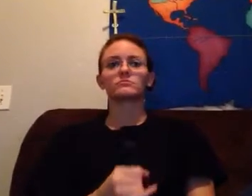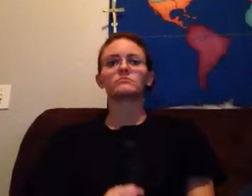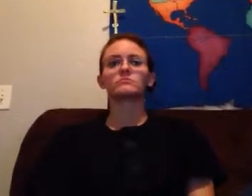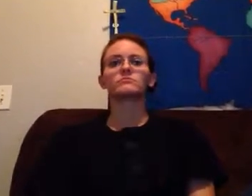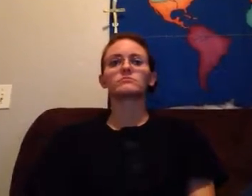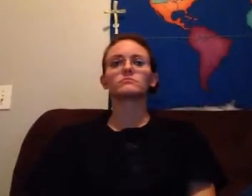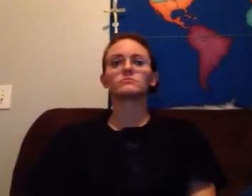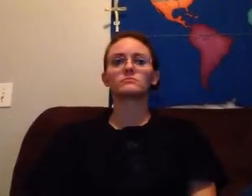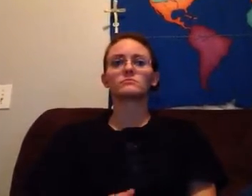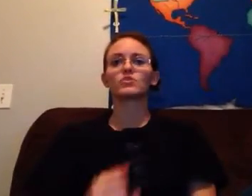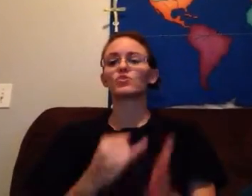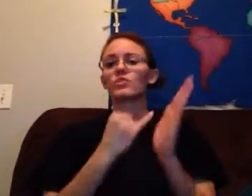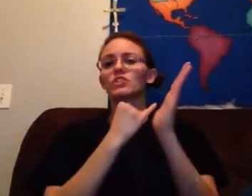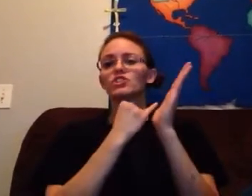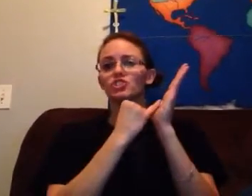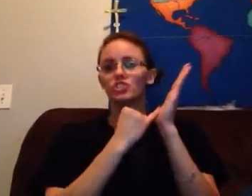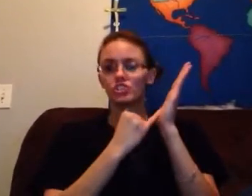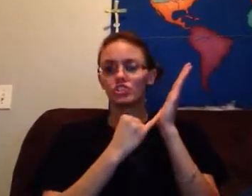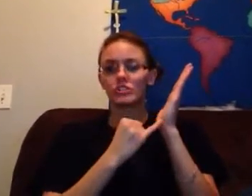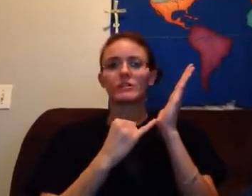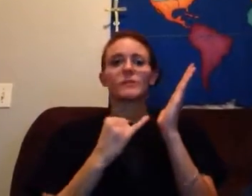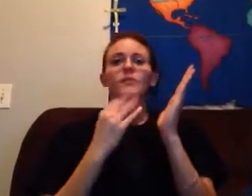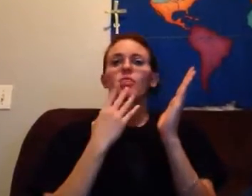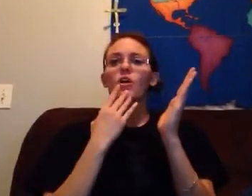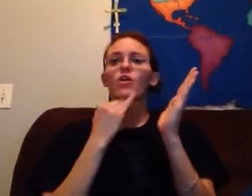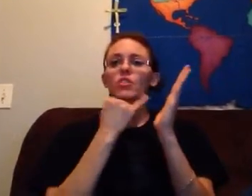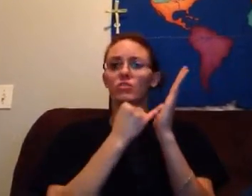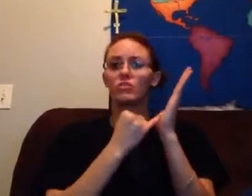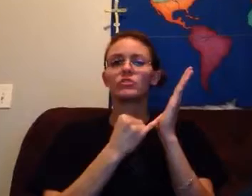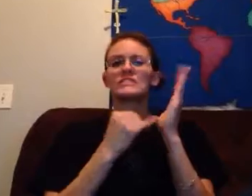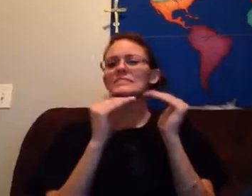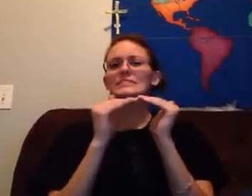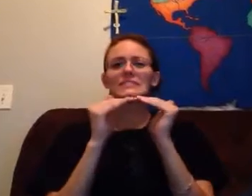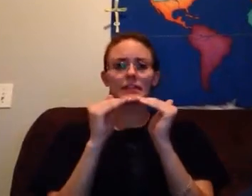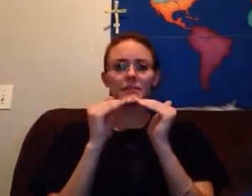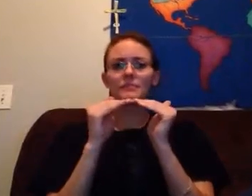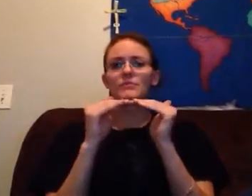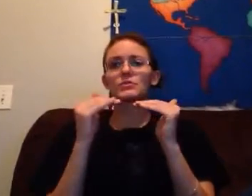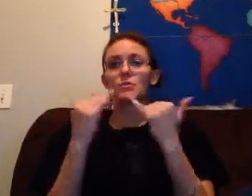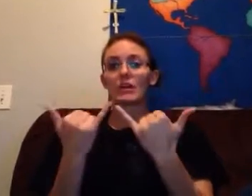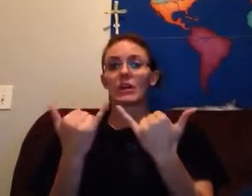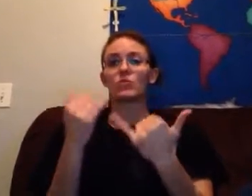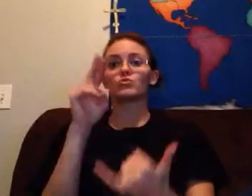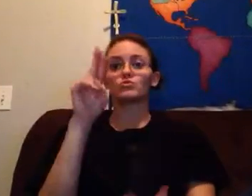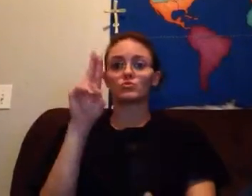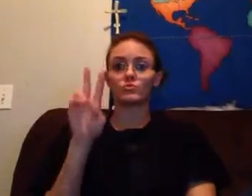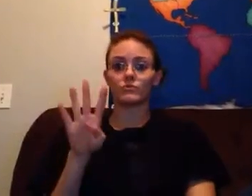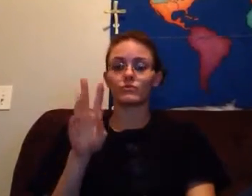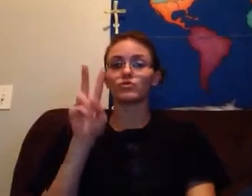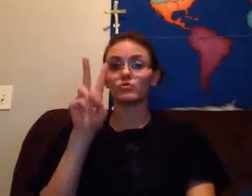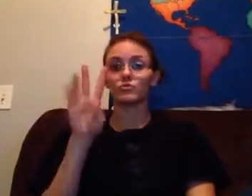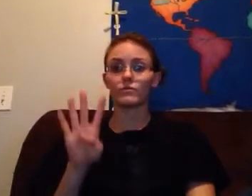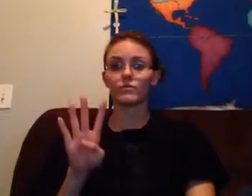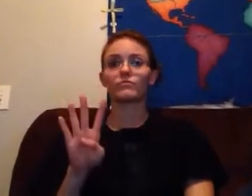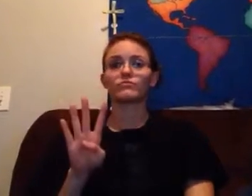so now I can see that I have 2 shaded out of 4, so I have 2/4. Now I can continue to